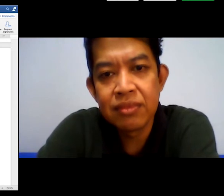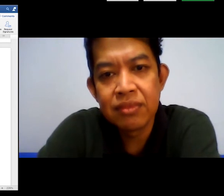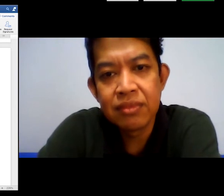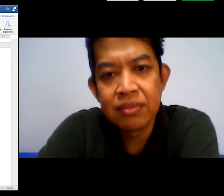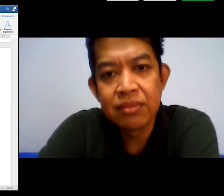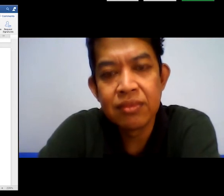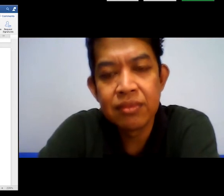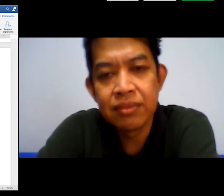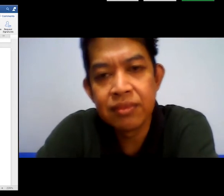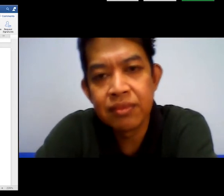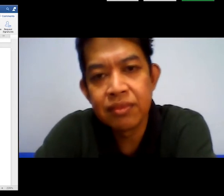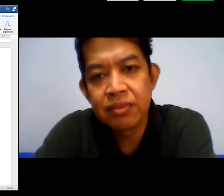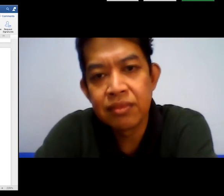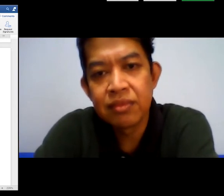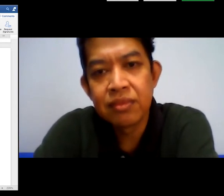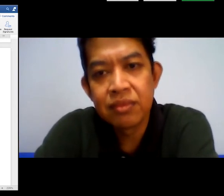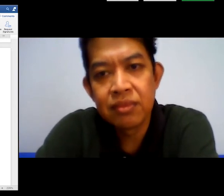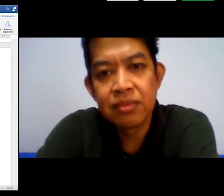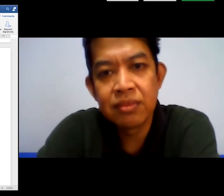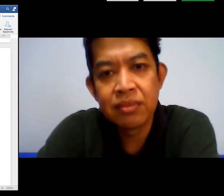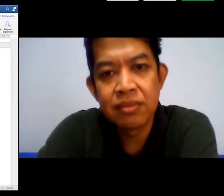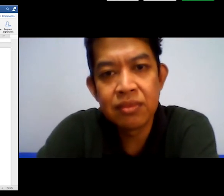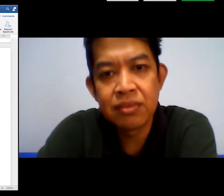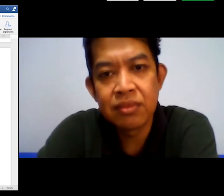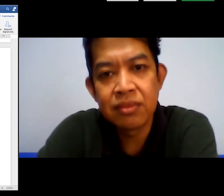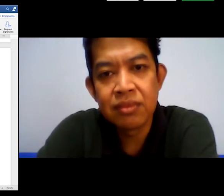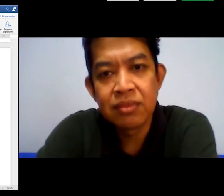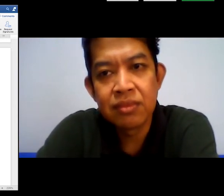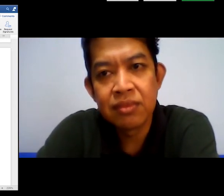to prioritize to teach.